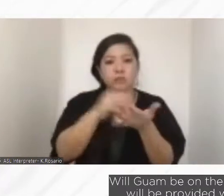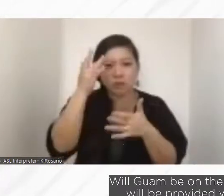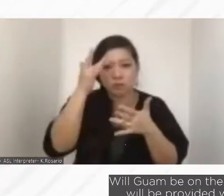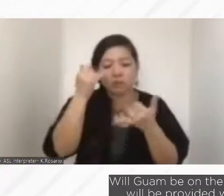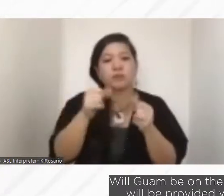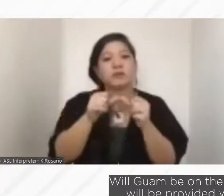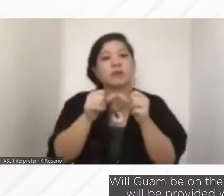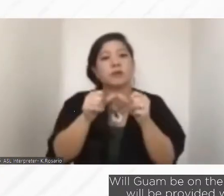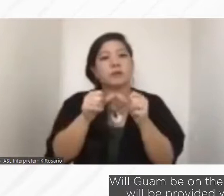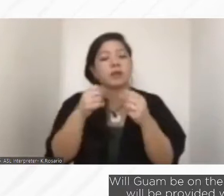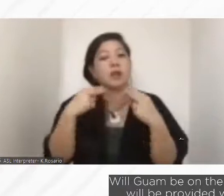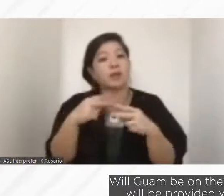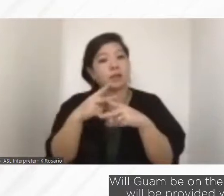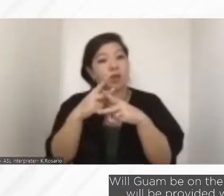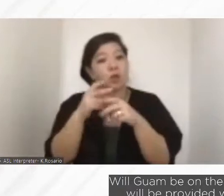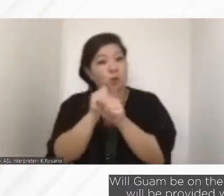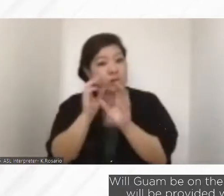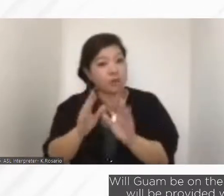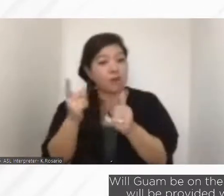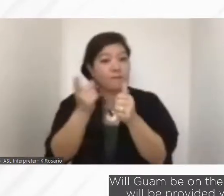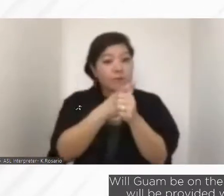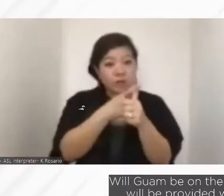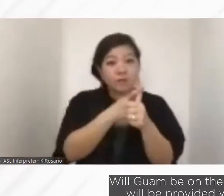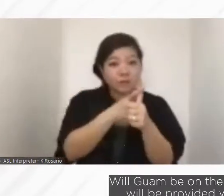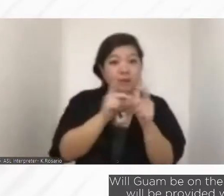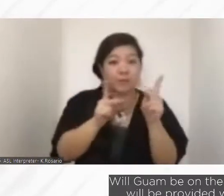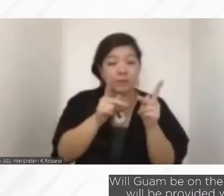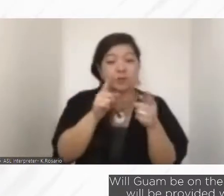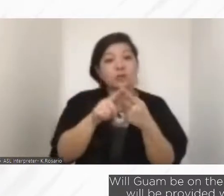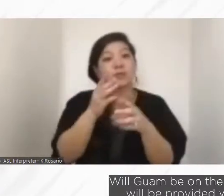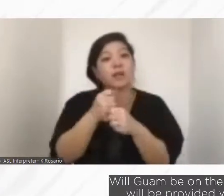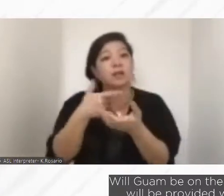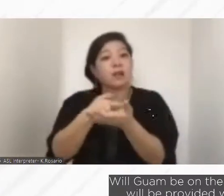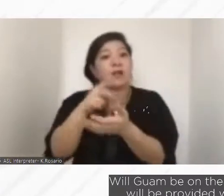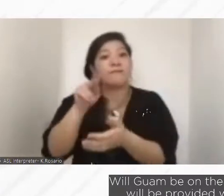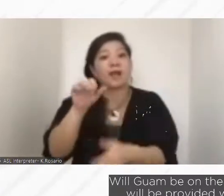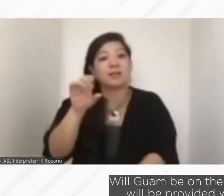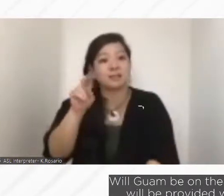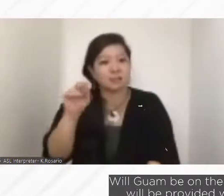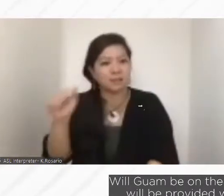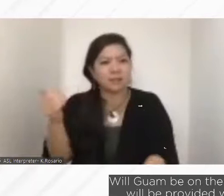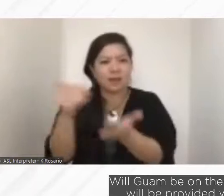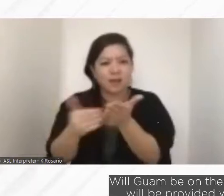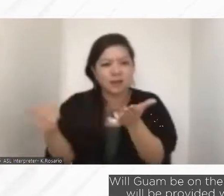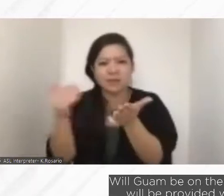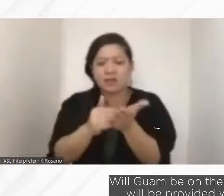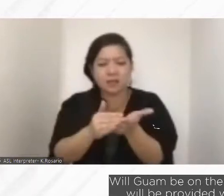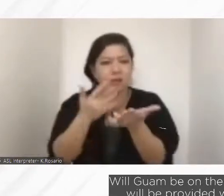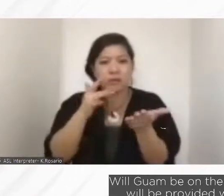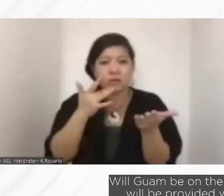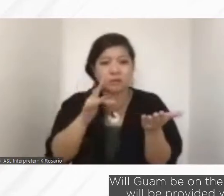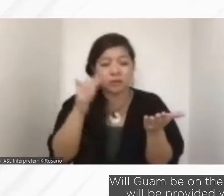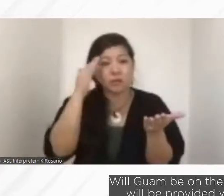by healthcare workers, should be the first in line to get the vaccine. And again, unfortunately,